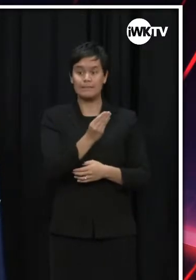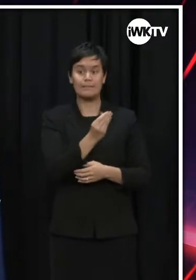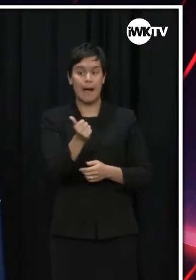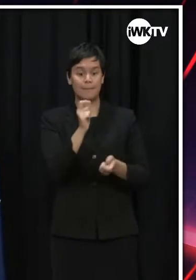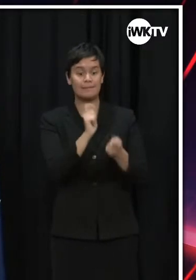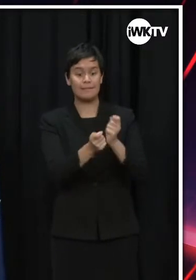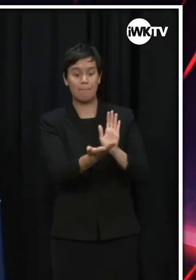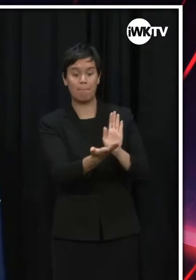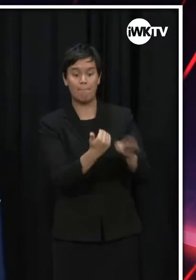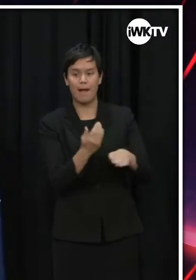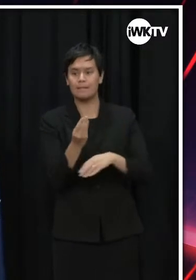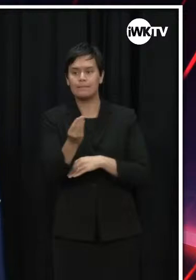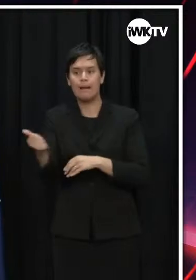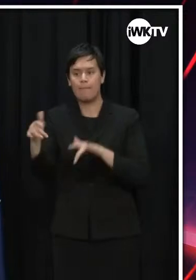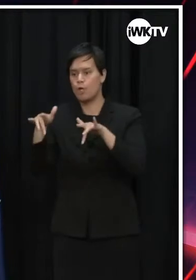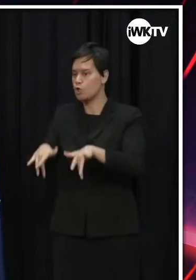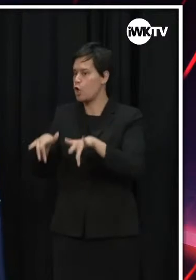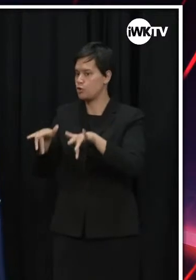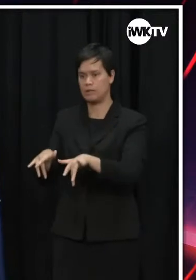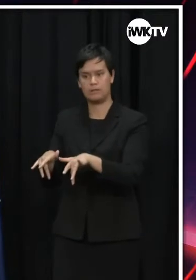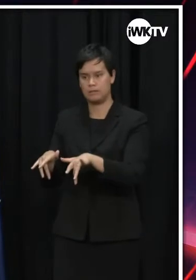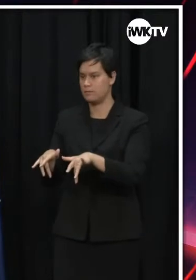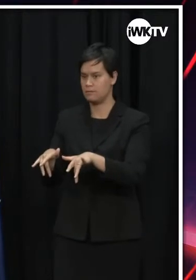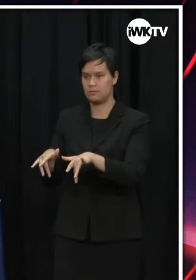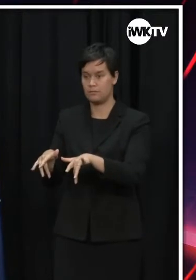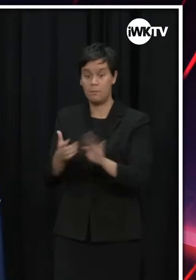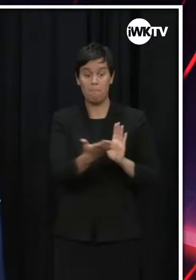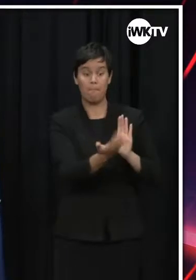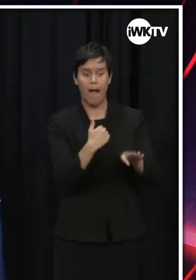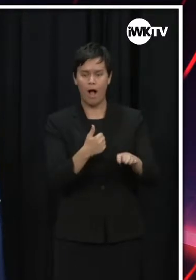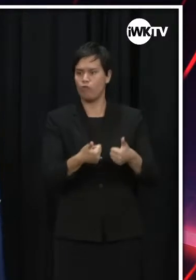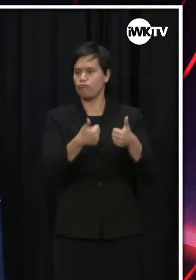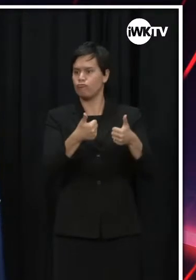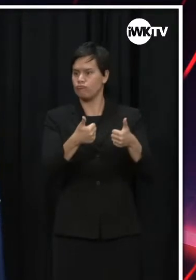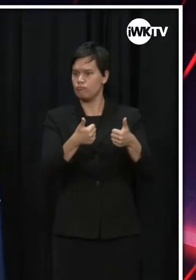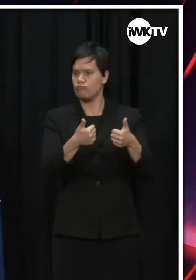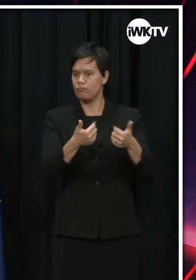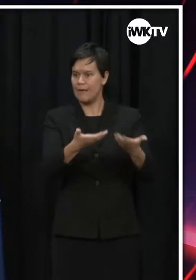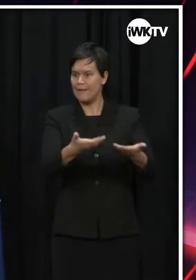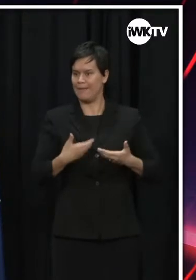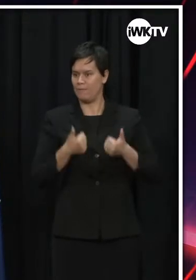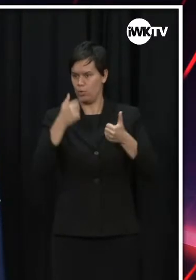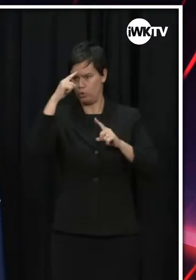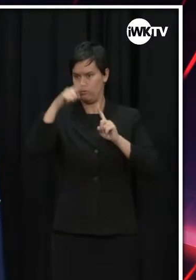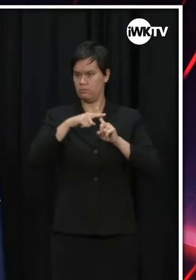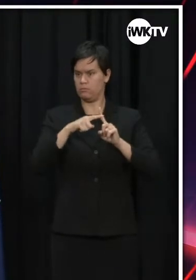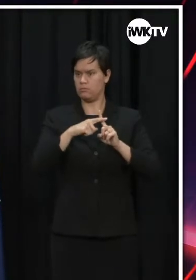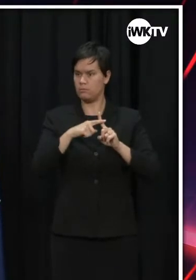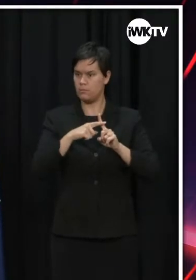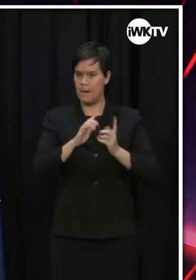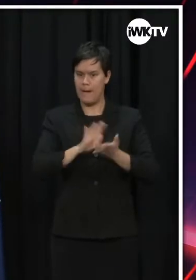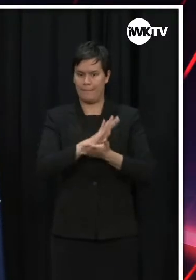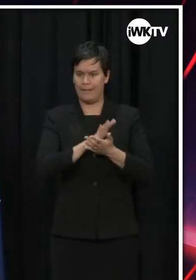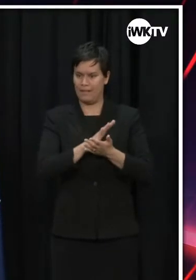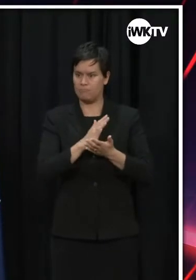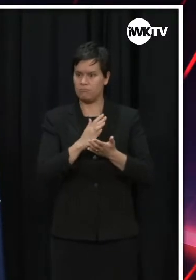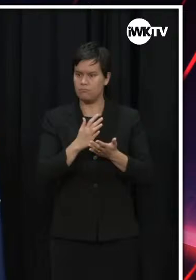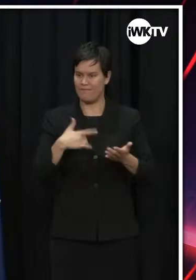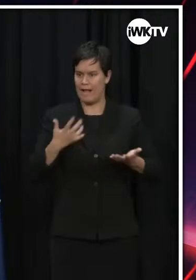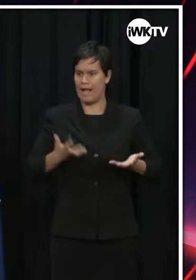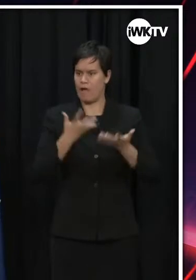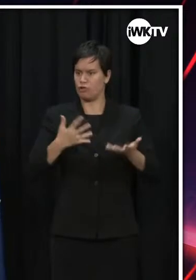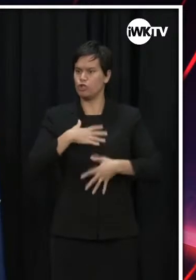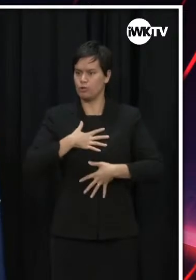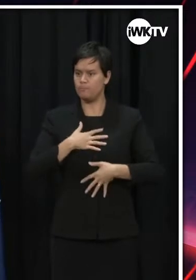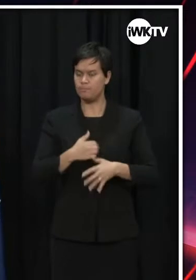had the results back from yet, but the results back that we have had are encouraging. It's good to see, no new positive cases today. Tova. Is there